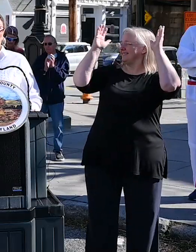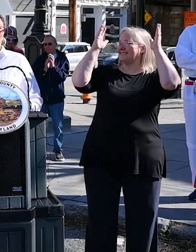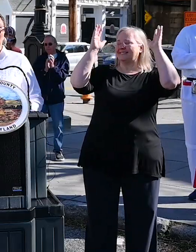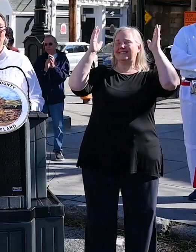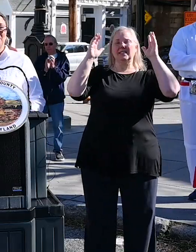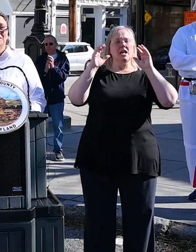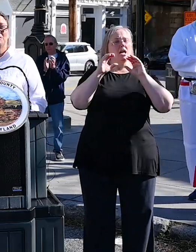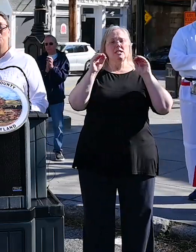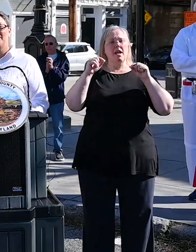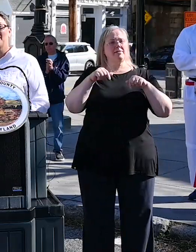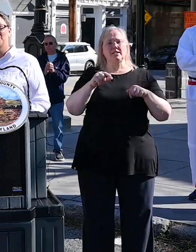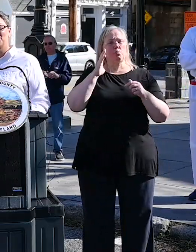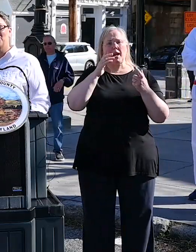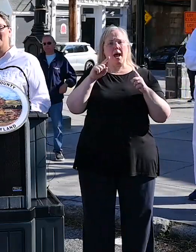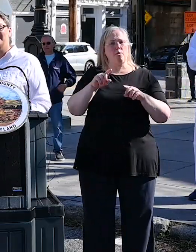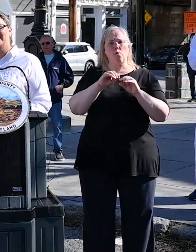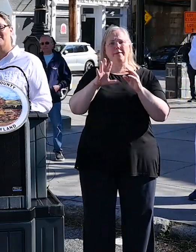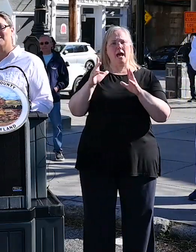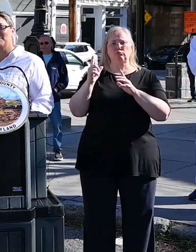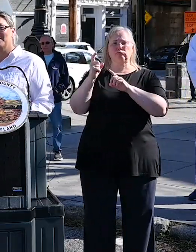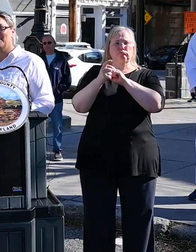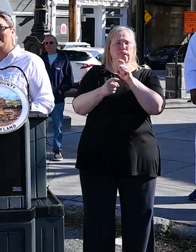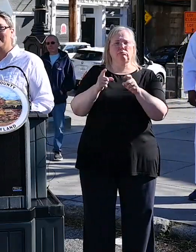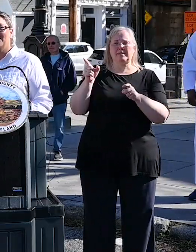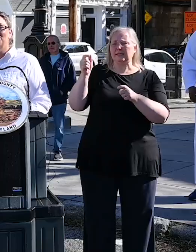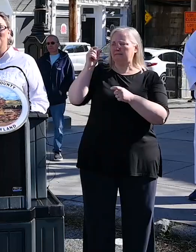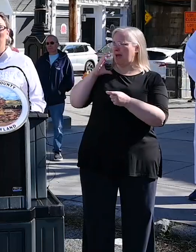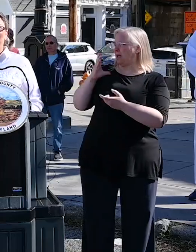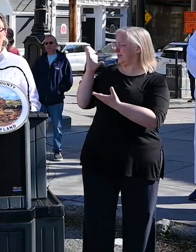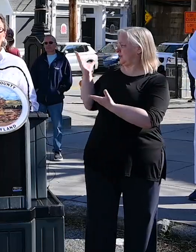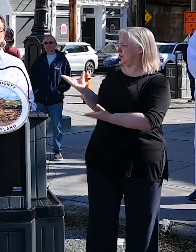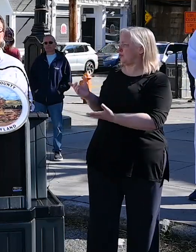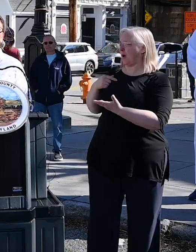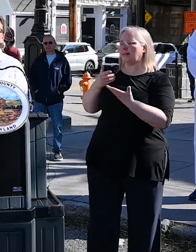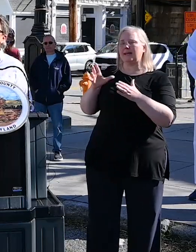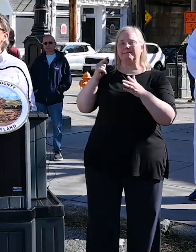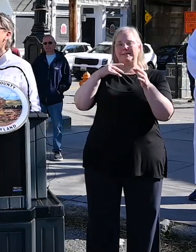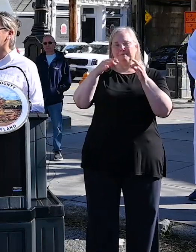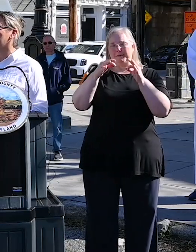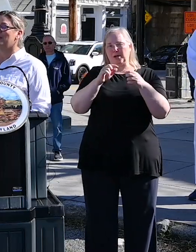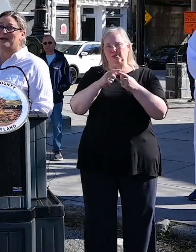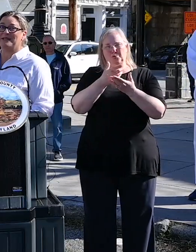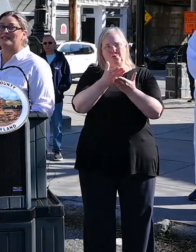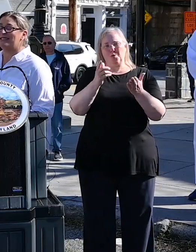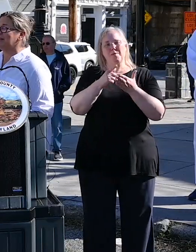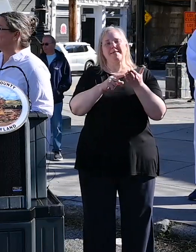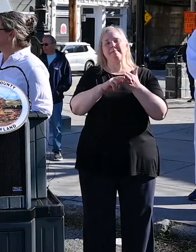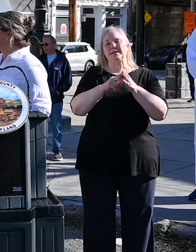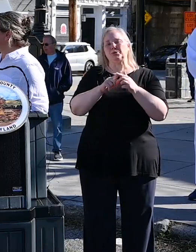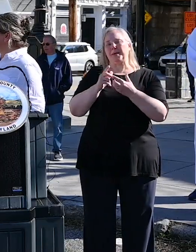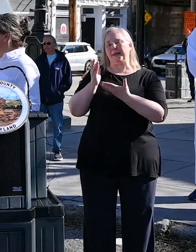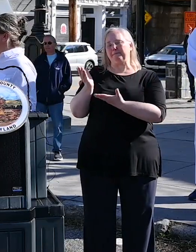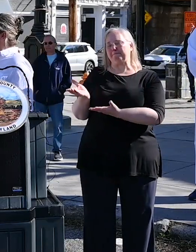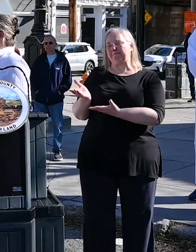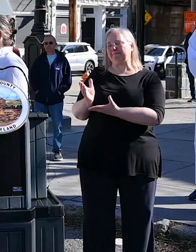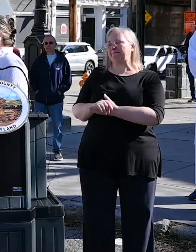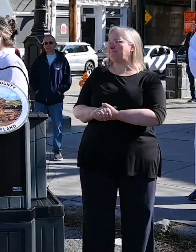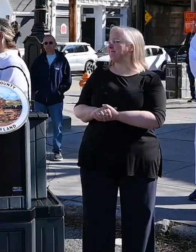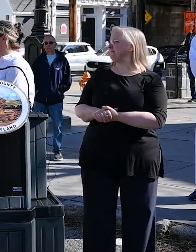none of this would have happened without the generosity of this man right here, so I'll let him explain to you what that means to him.